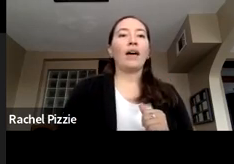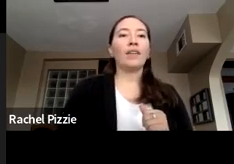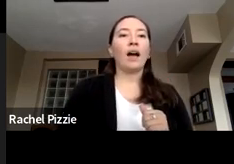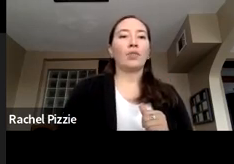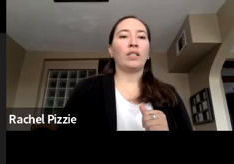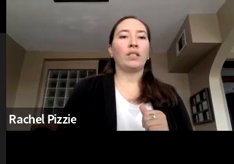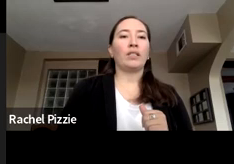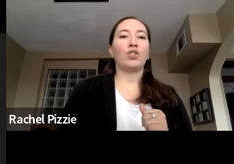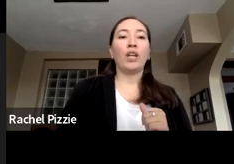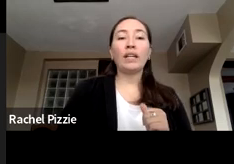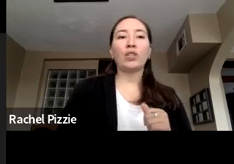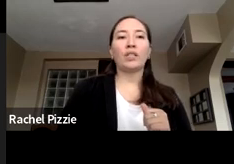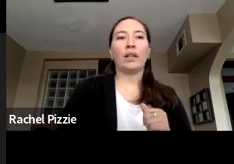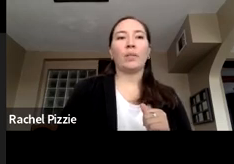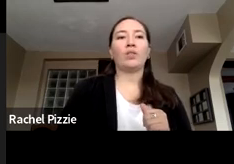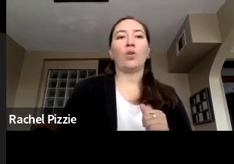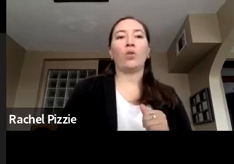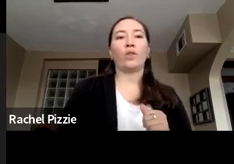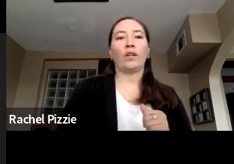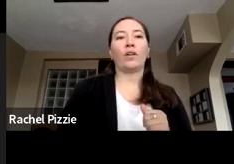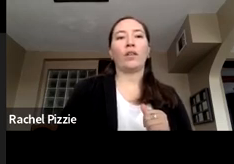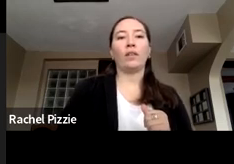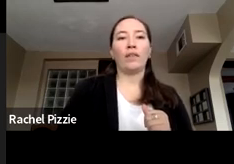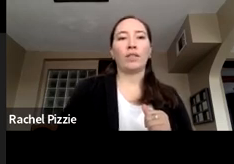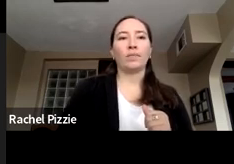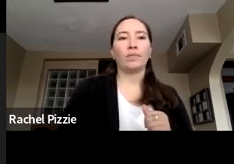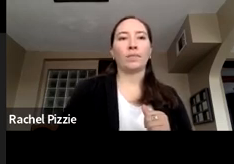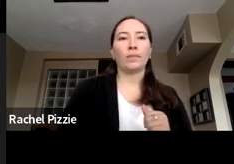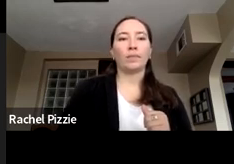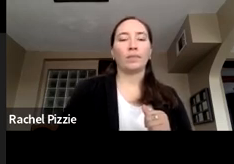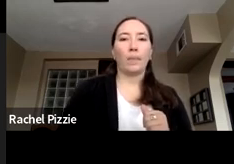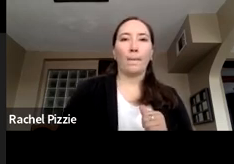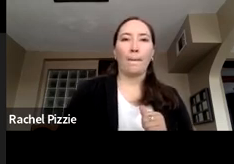you'll have the options to change these elements over here on the left.